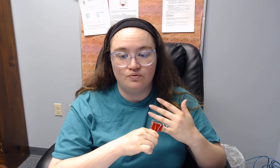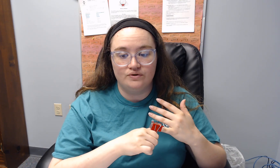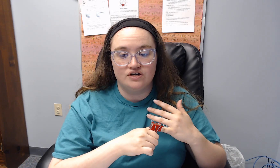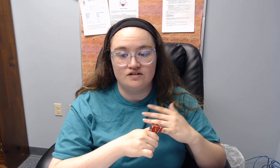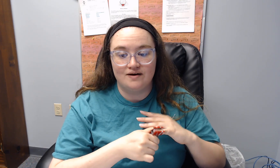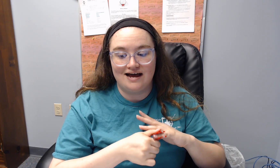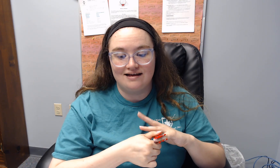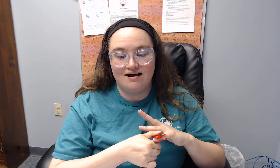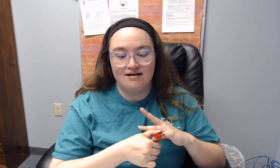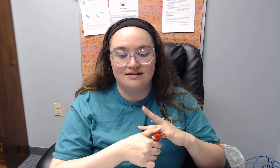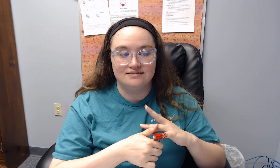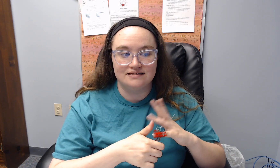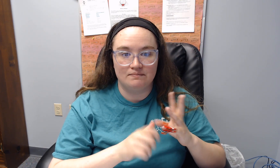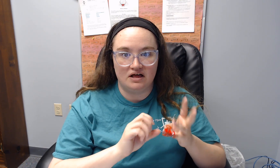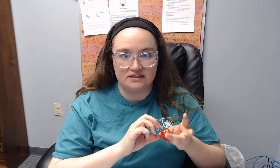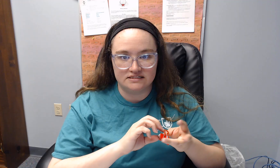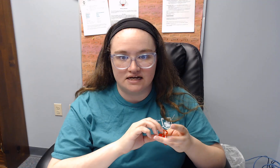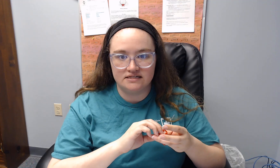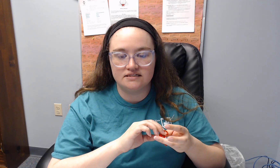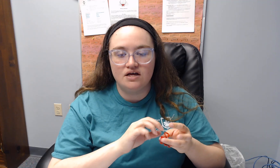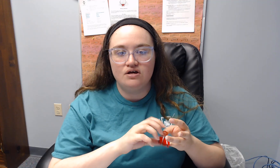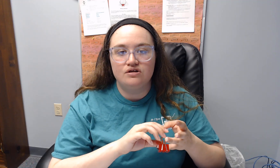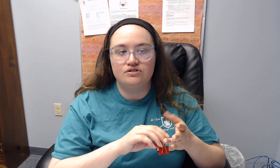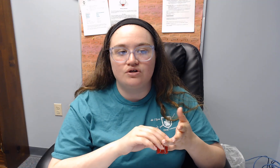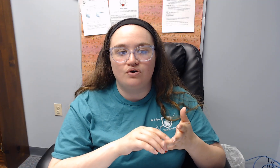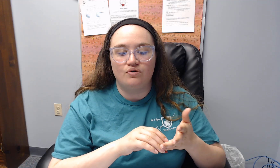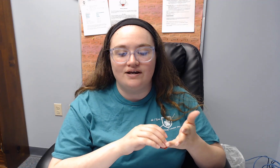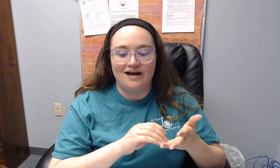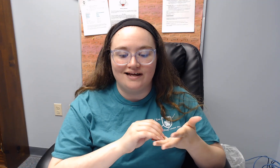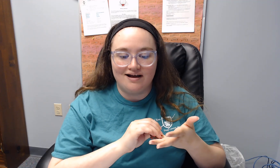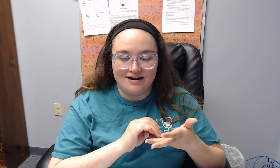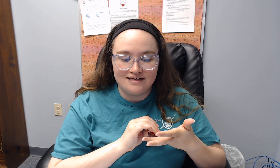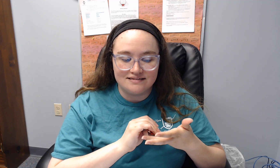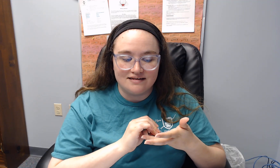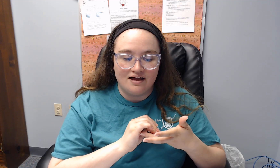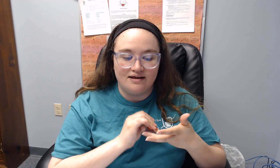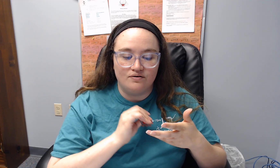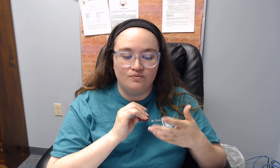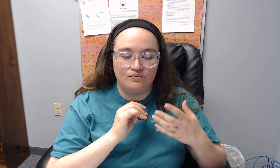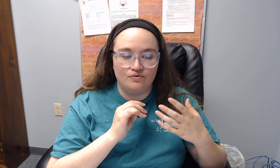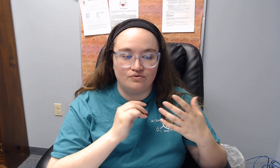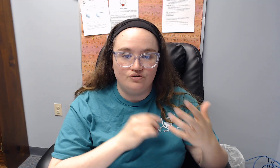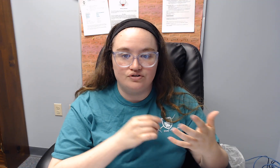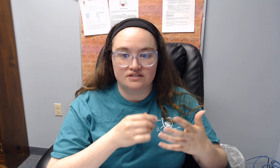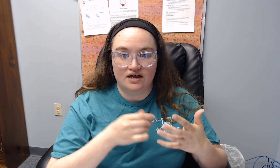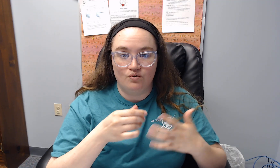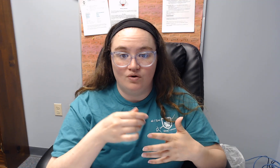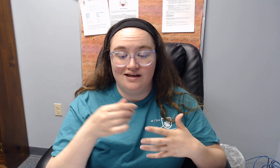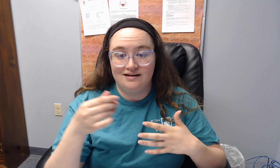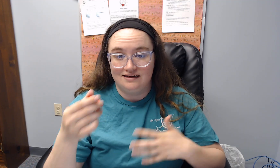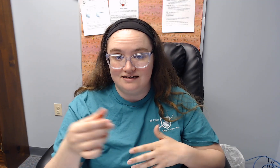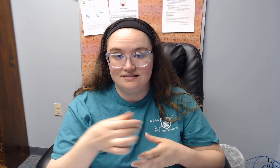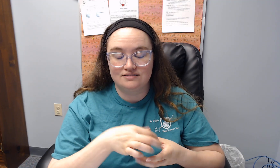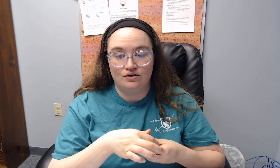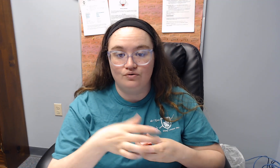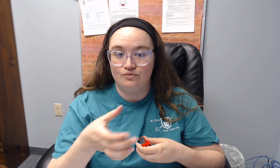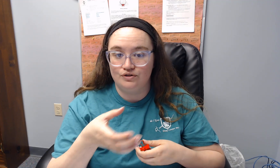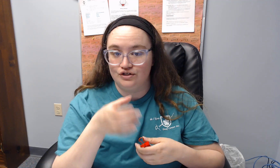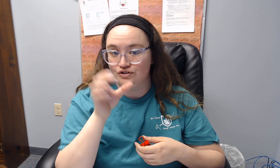talked about iconic and symbolic signs. So an iconic sign looks like what it is. So you're